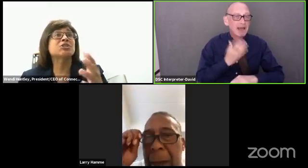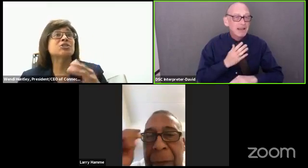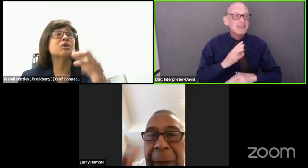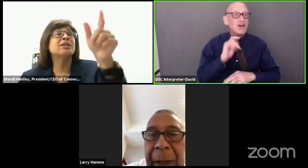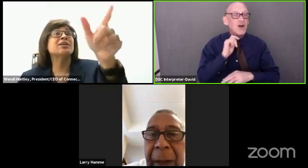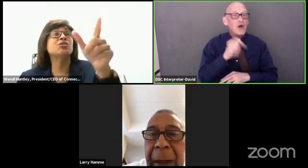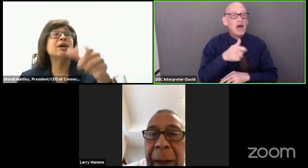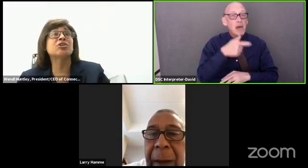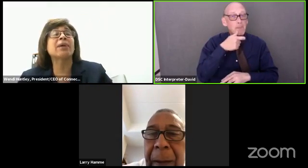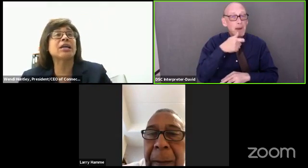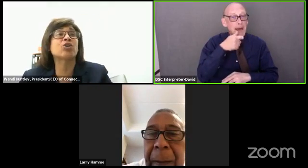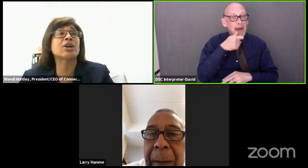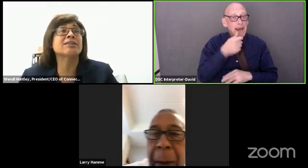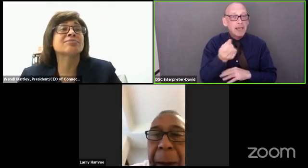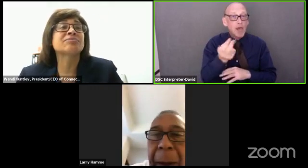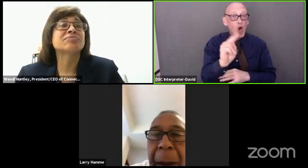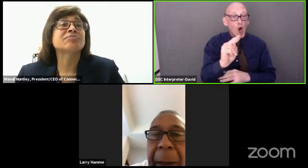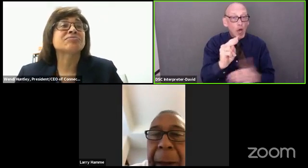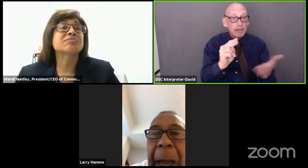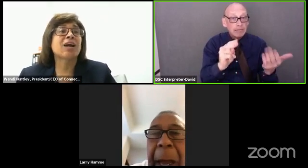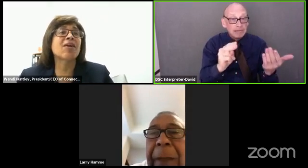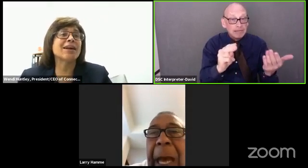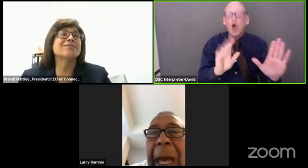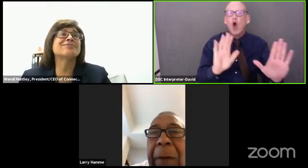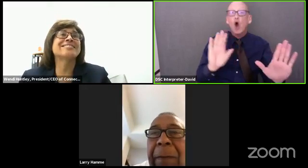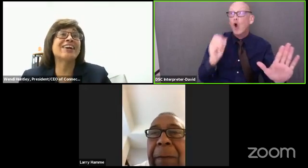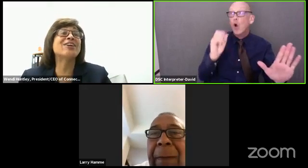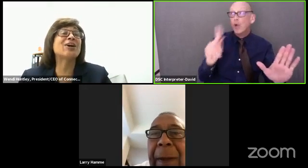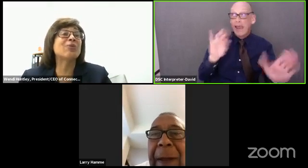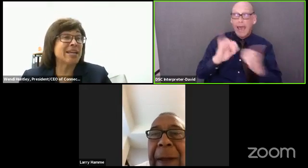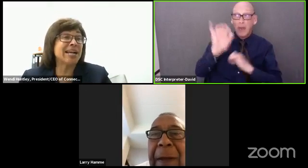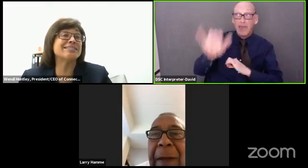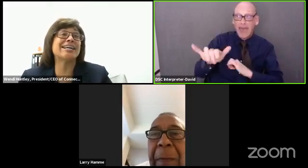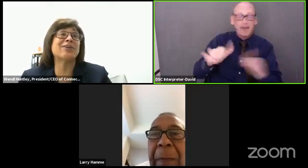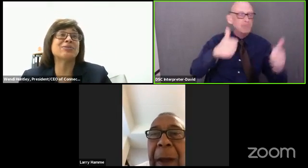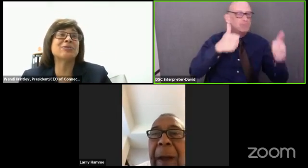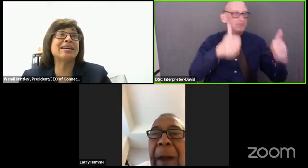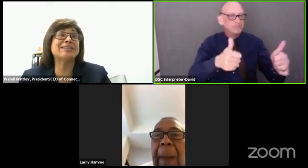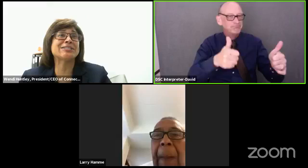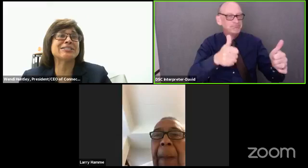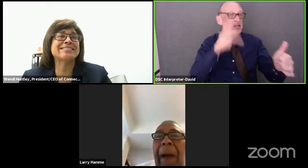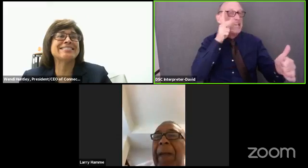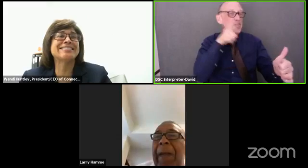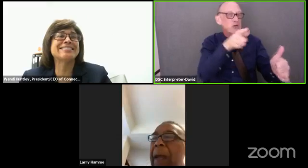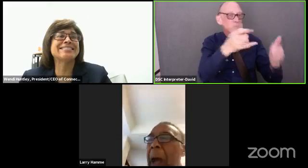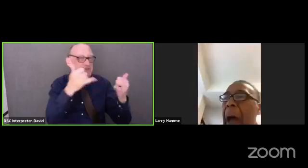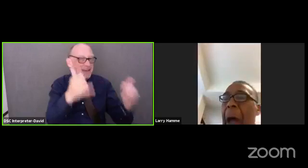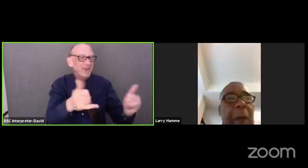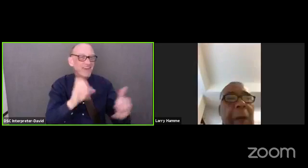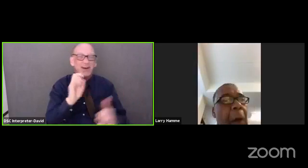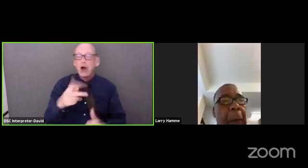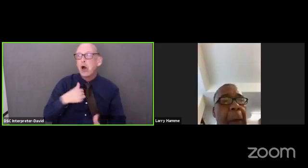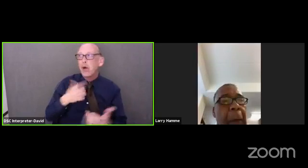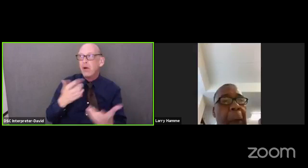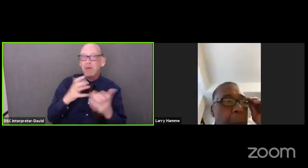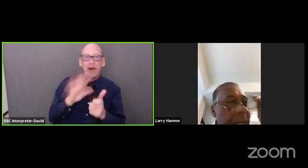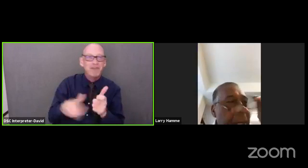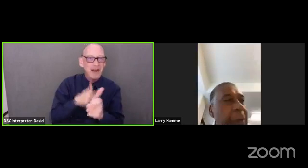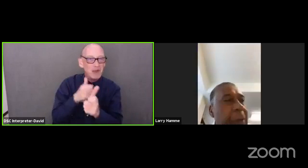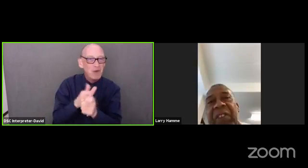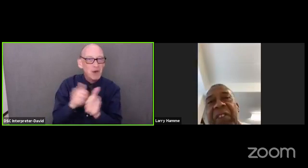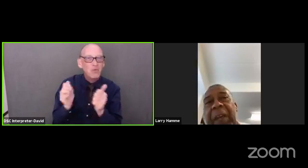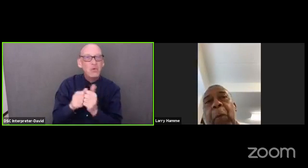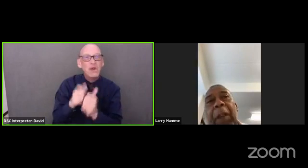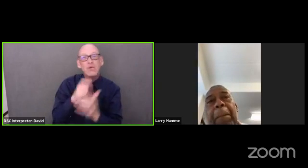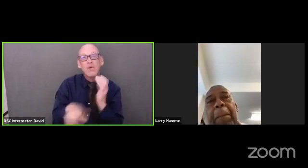want to make sure you have your mic on. Okay, how's that? There you go. We got you now. We got you. Okay. I wanted to follow up a little bit what Deb talked